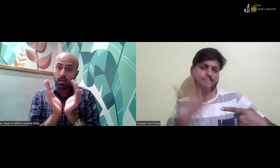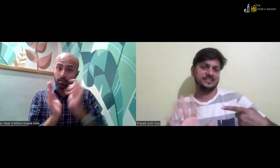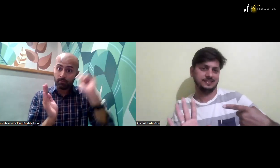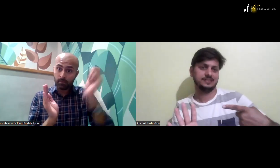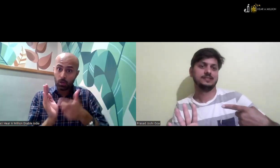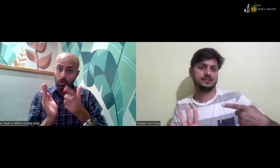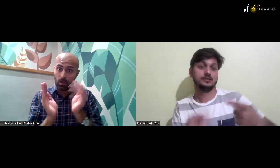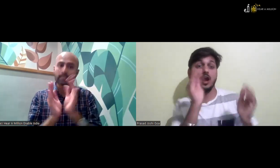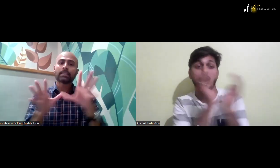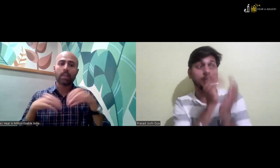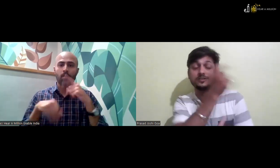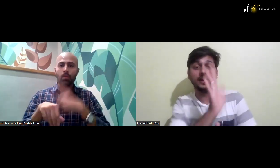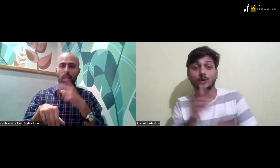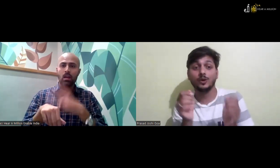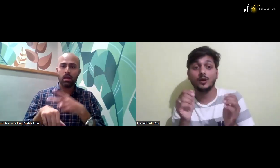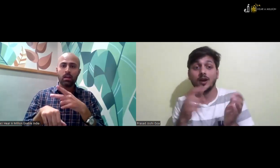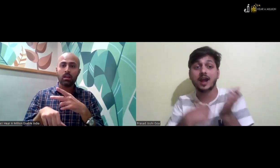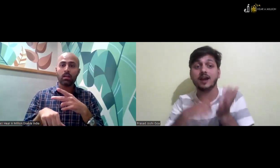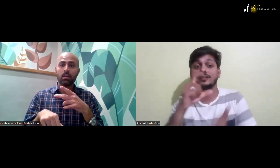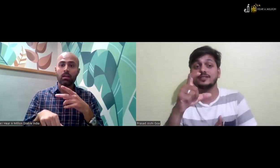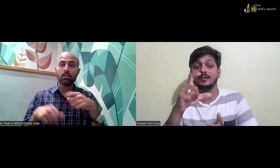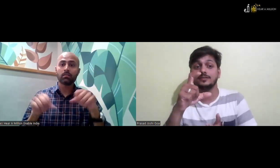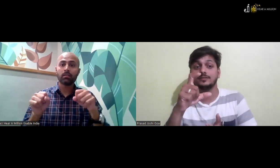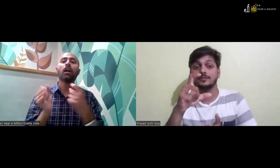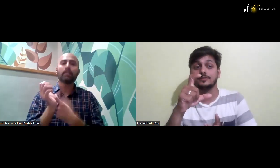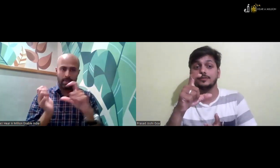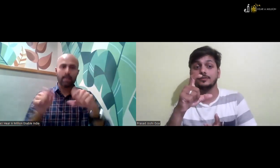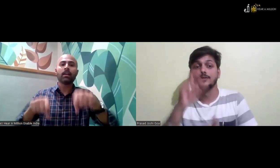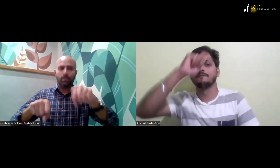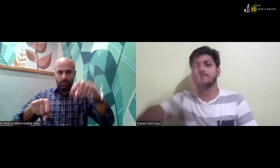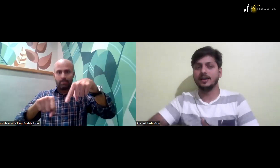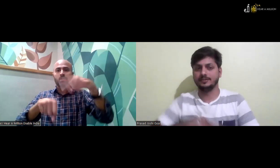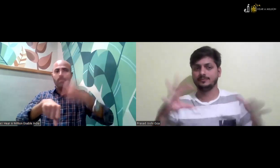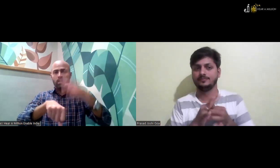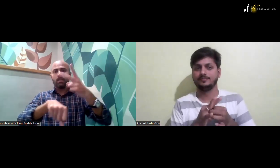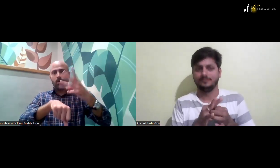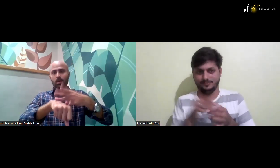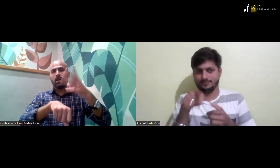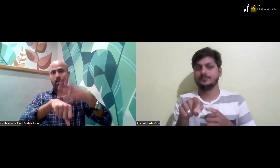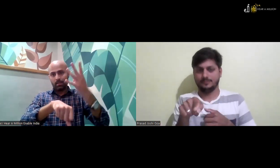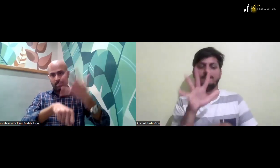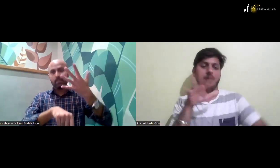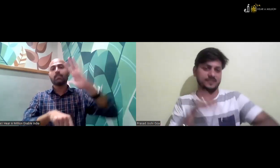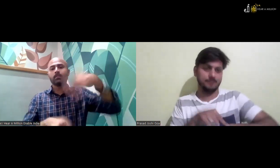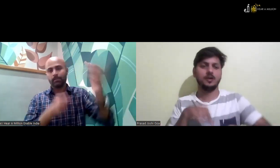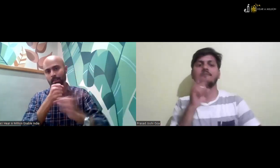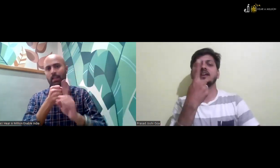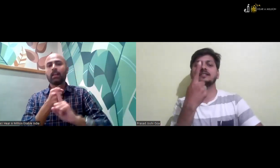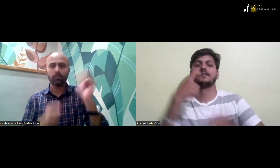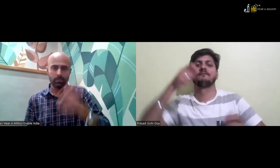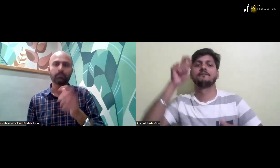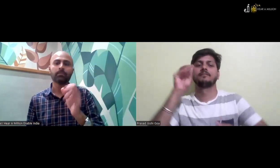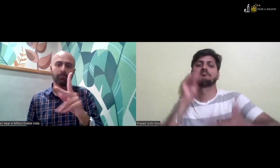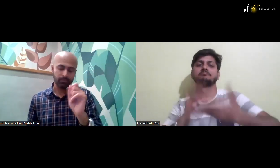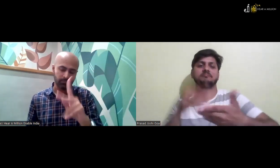thing, then you have to pay a penalty. Okay, so for in the certificate of registration, they will mention